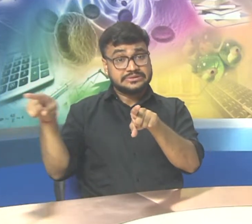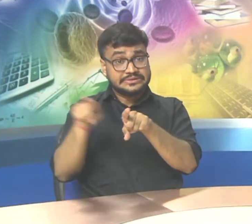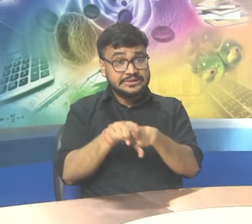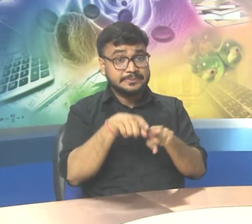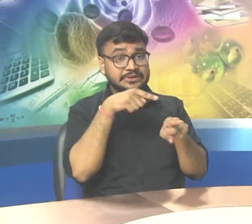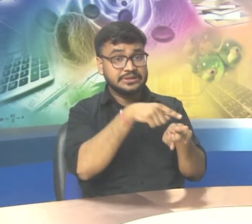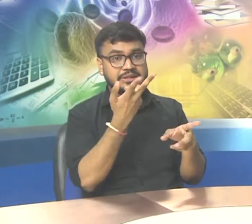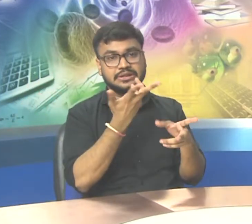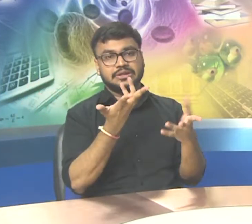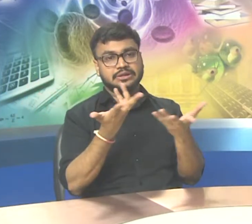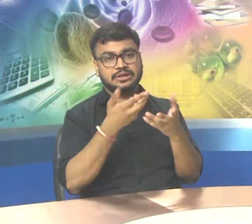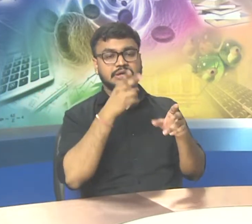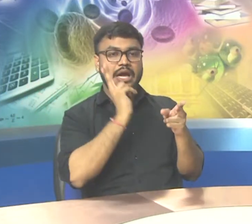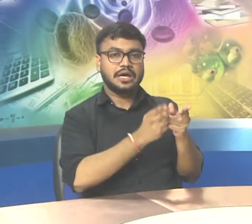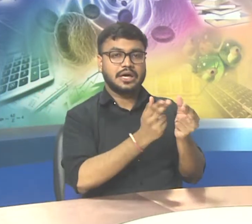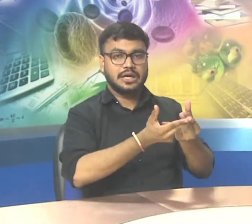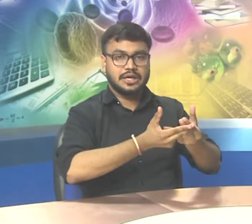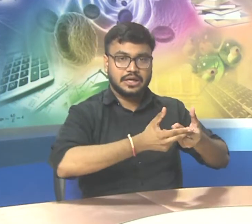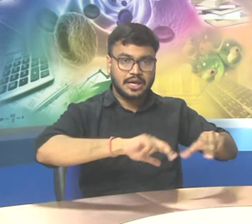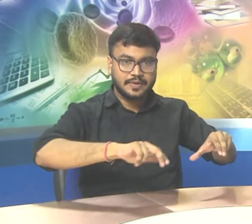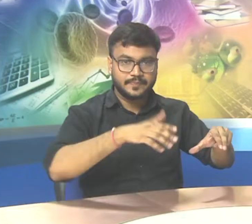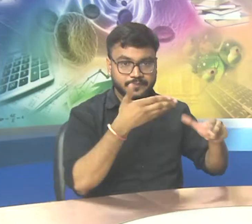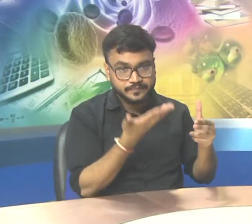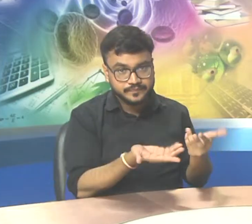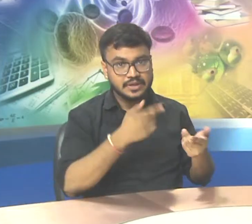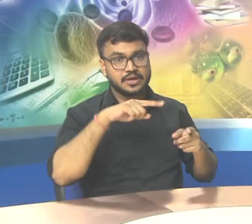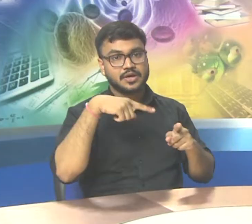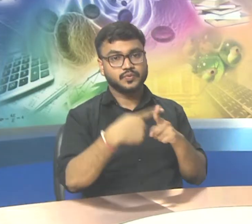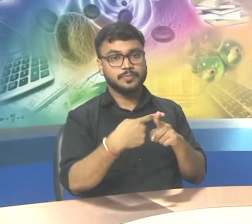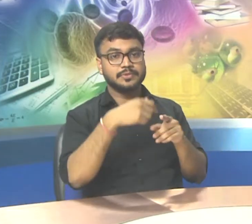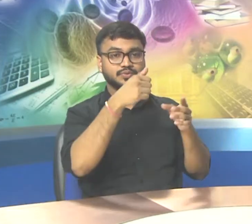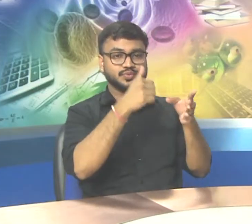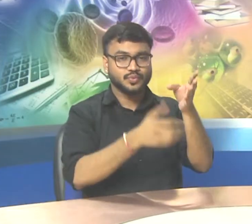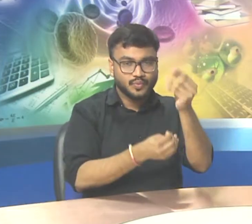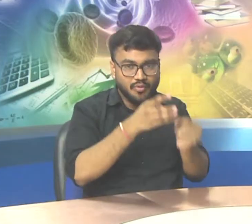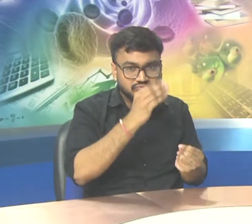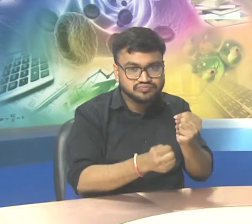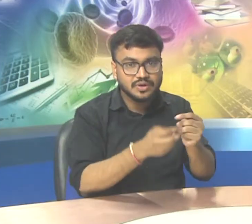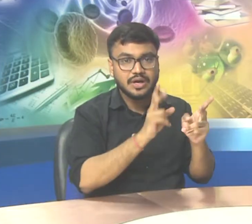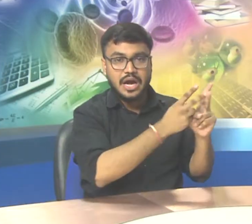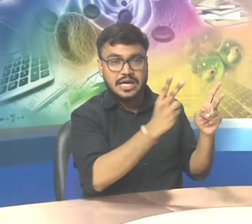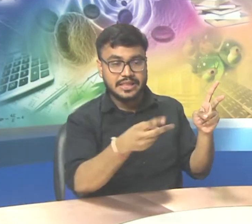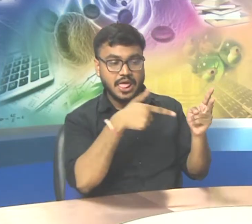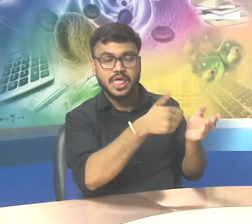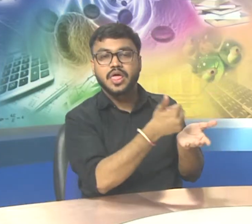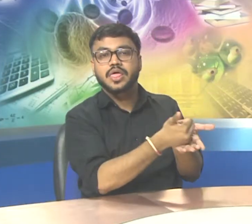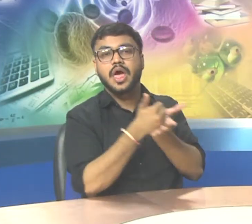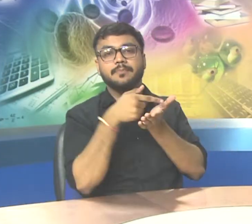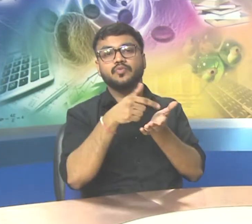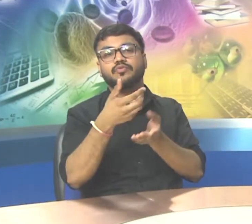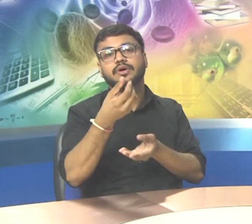animal protein, that is proteins from meat, eggs,